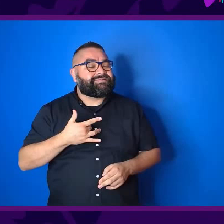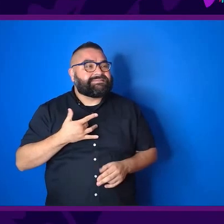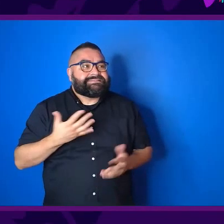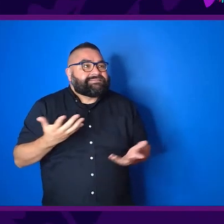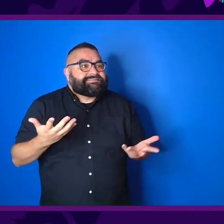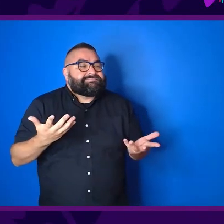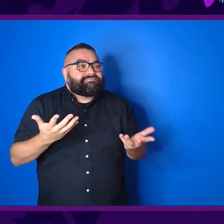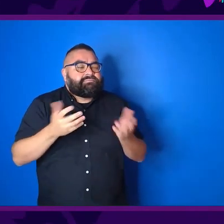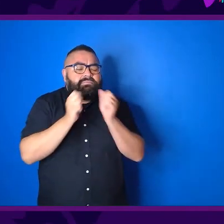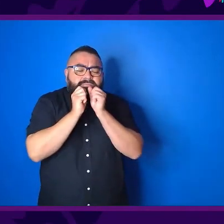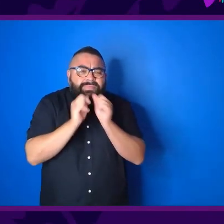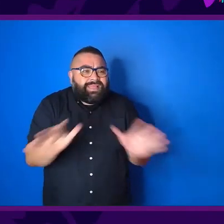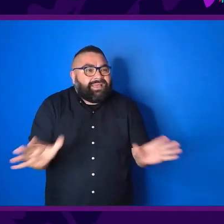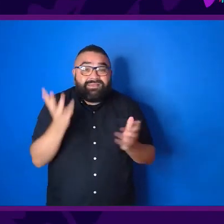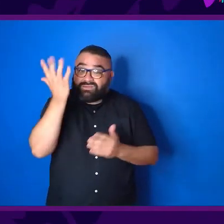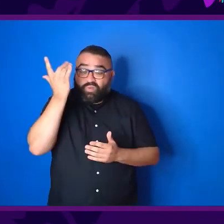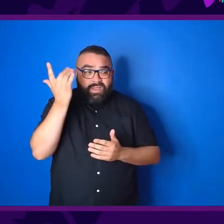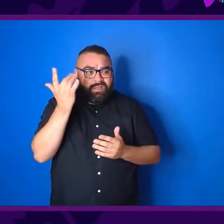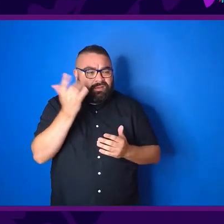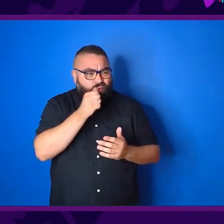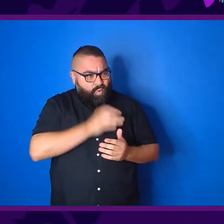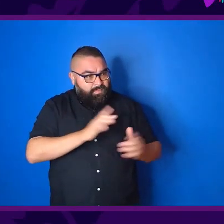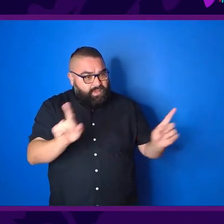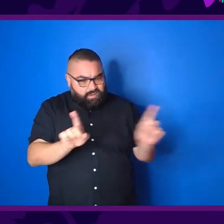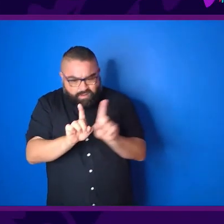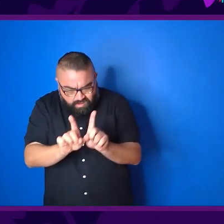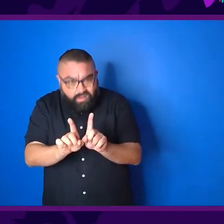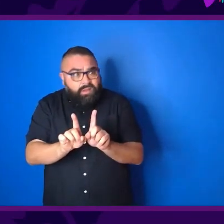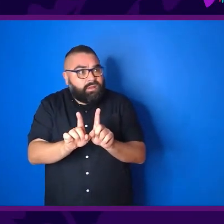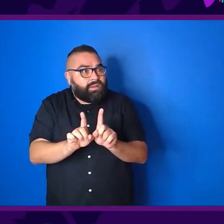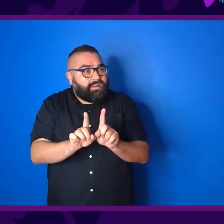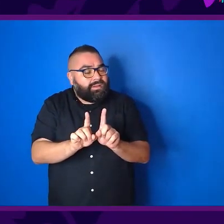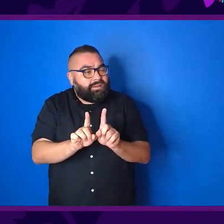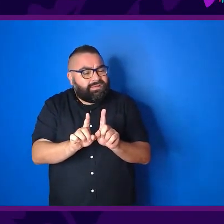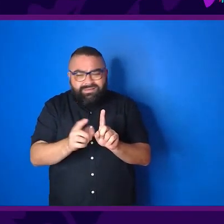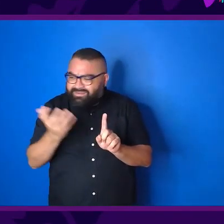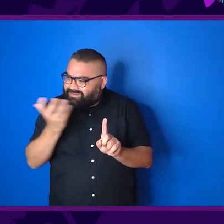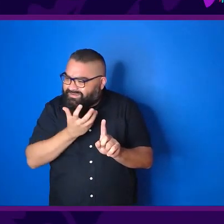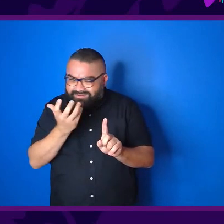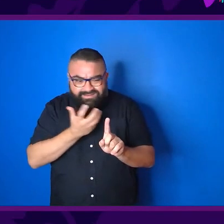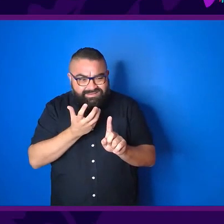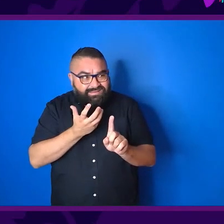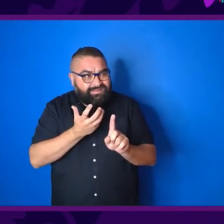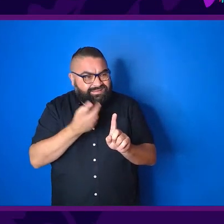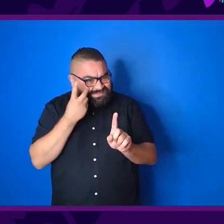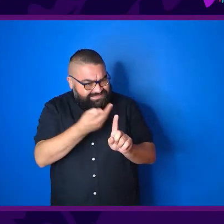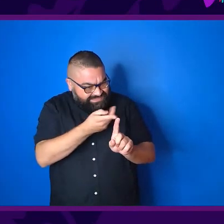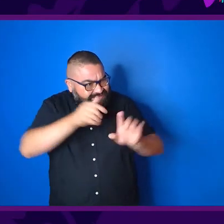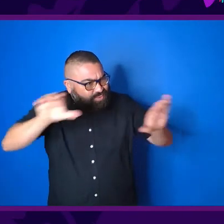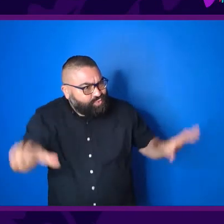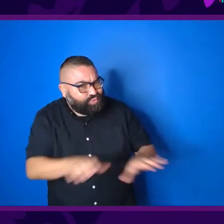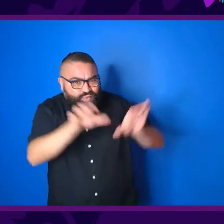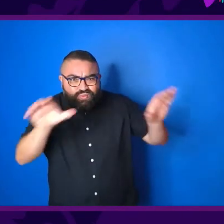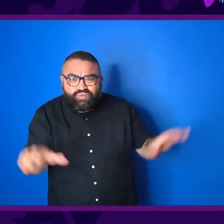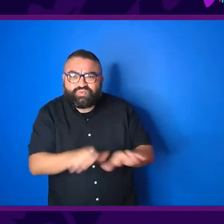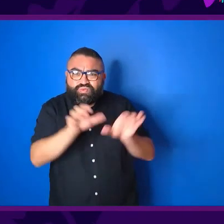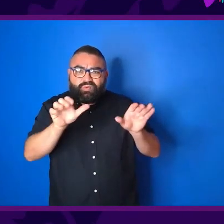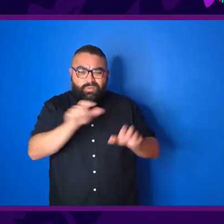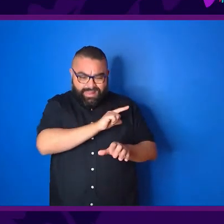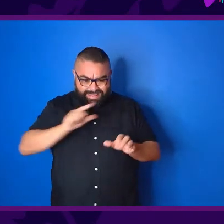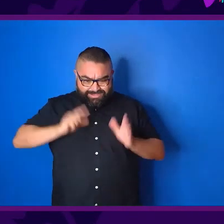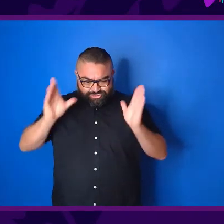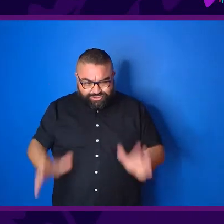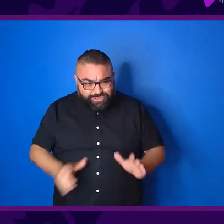woman working with me and to see her in action with legislators. At